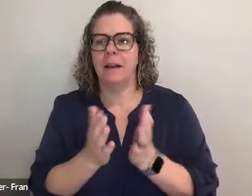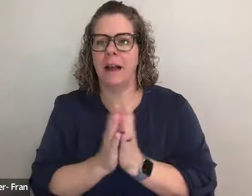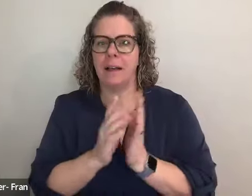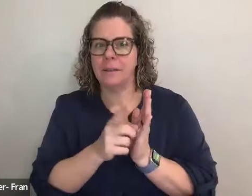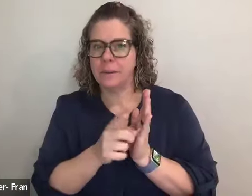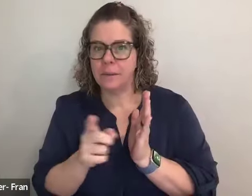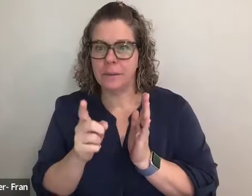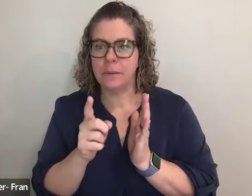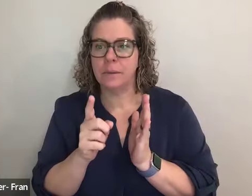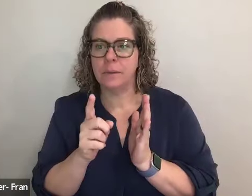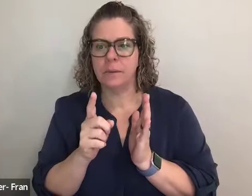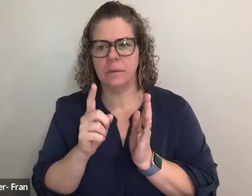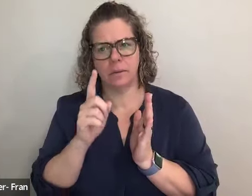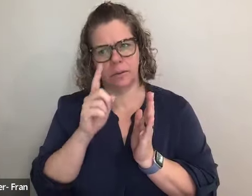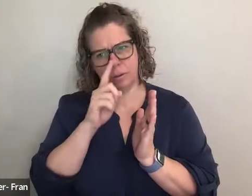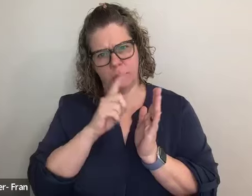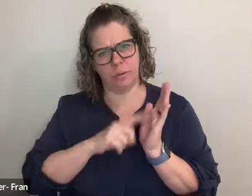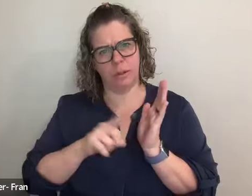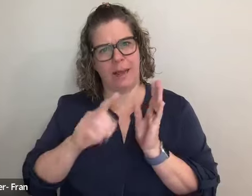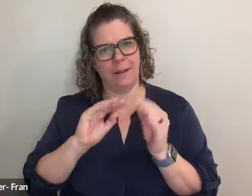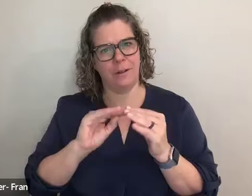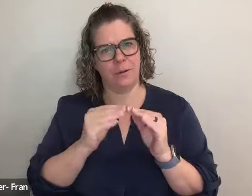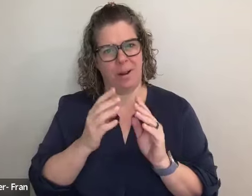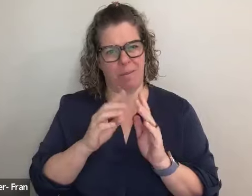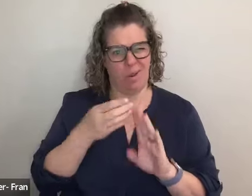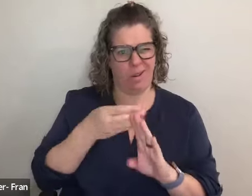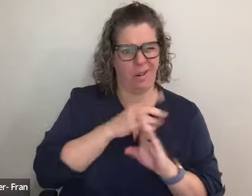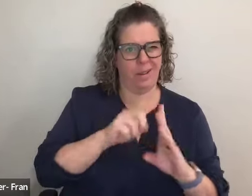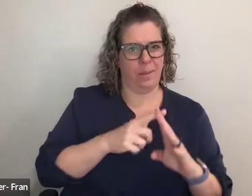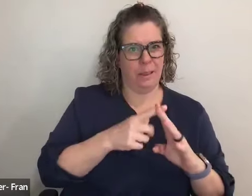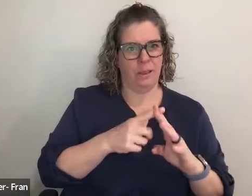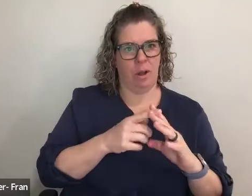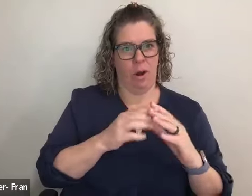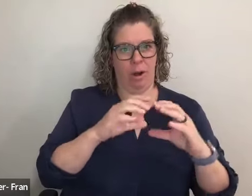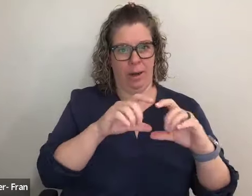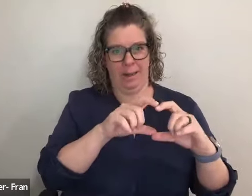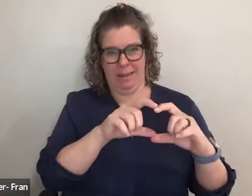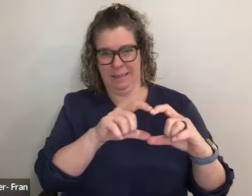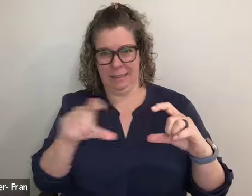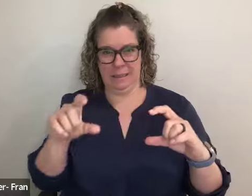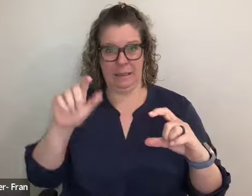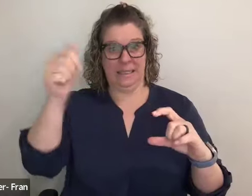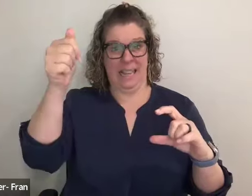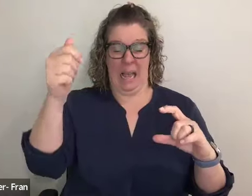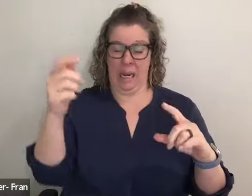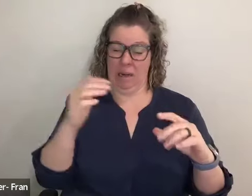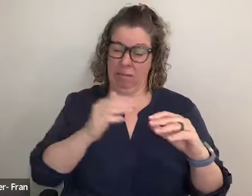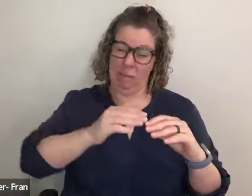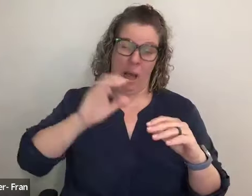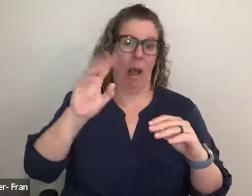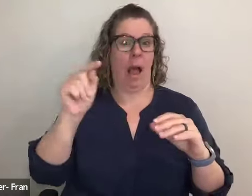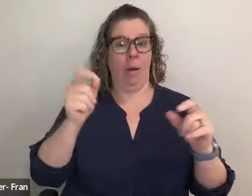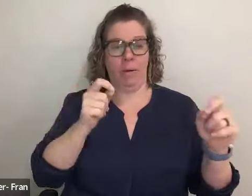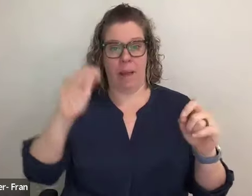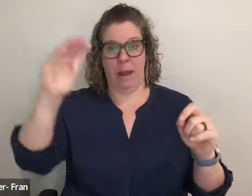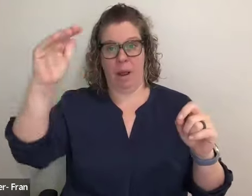this moment to check in what your number is. Think back to that slide with the